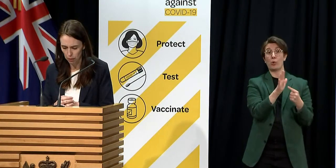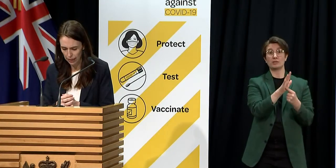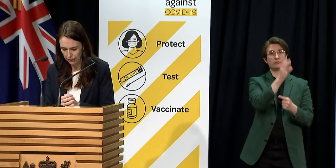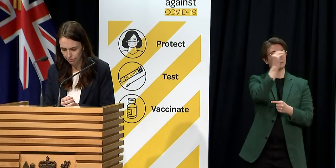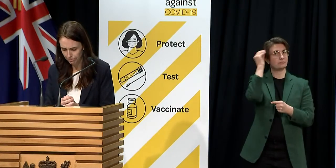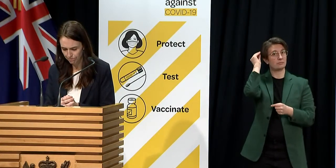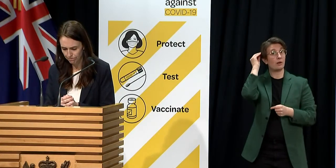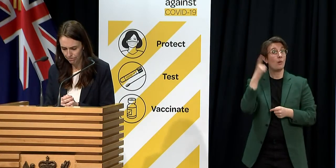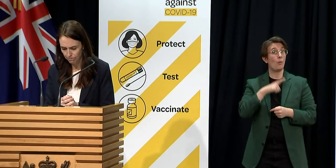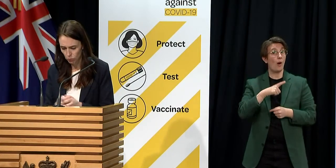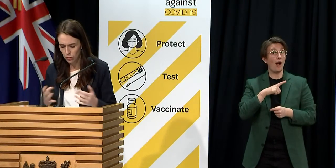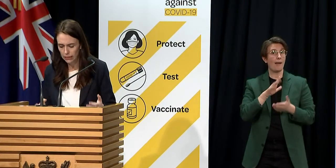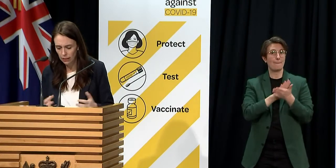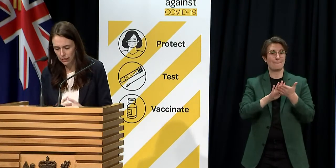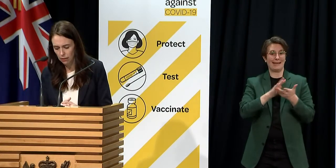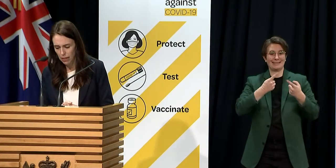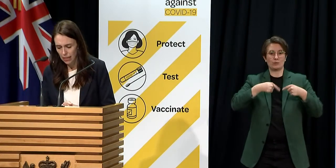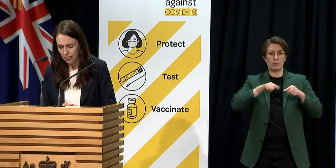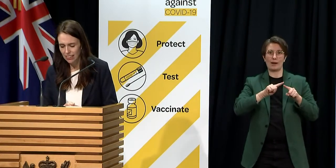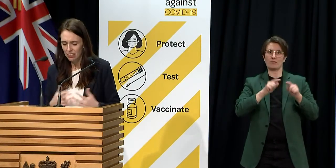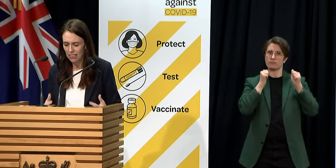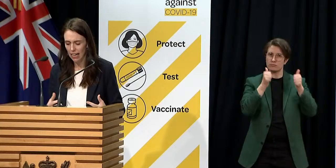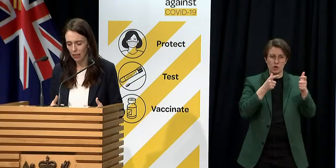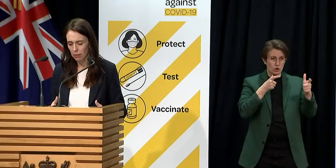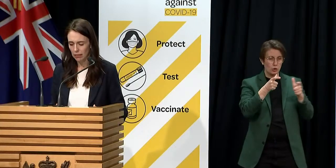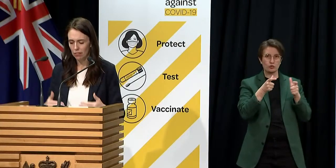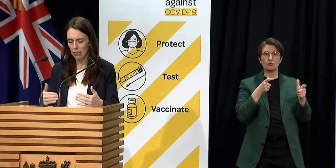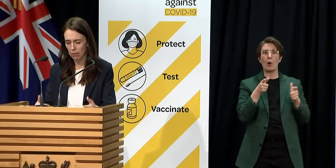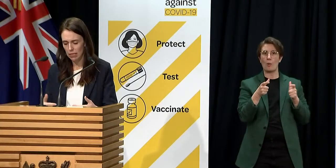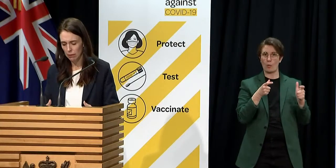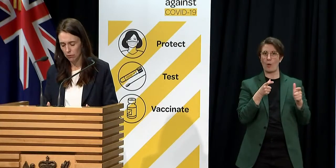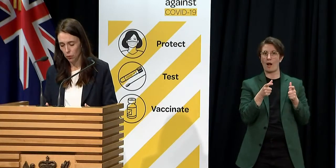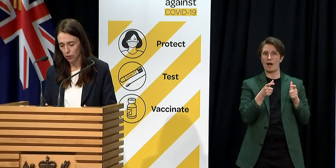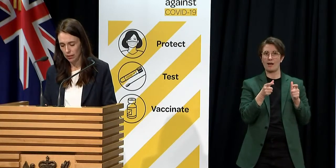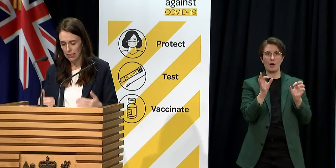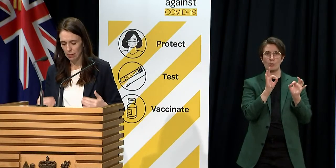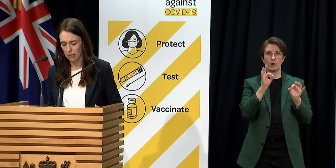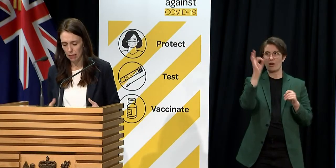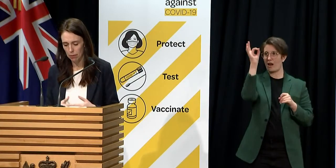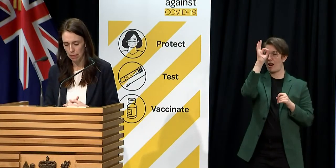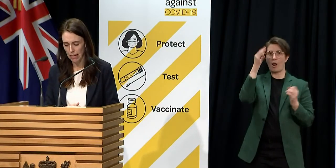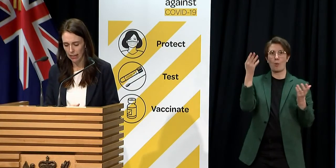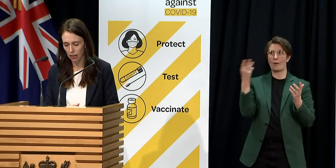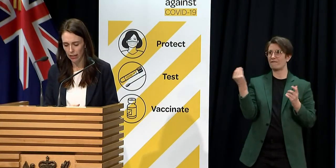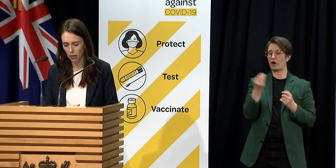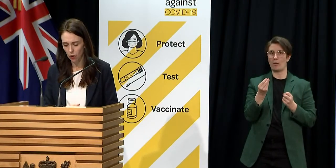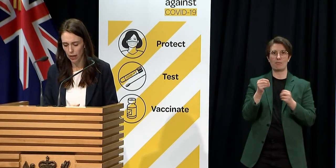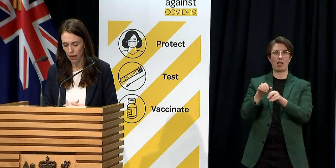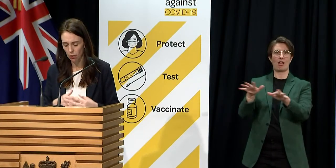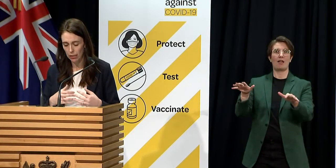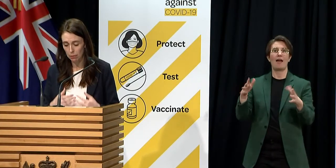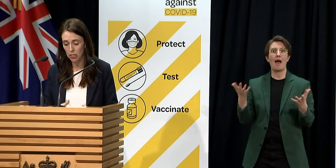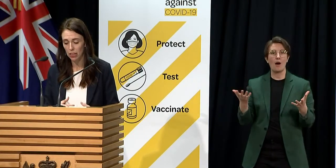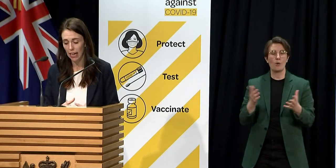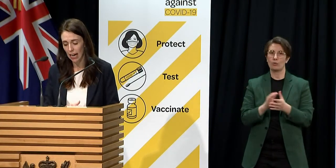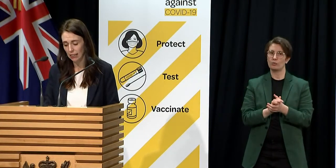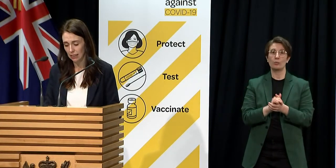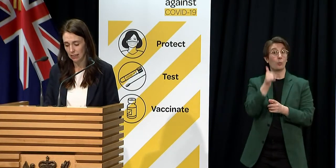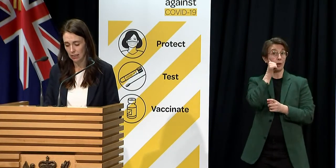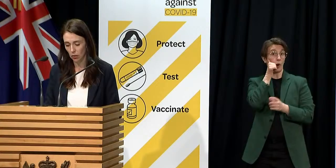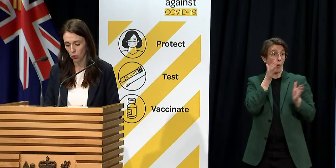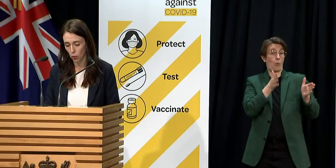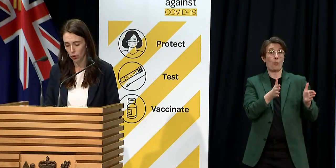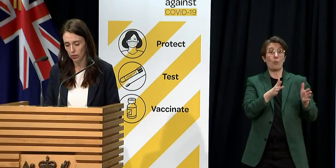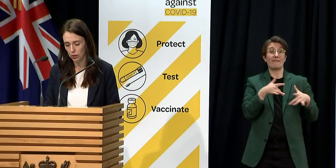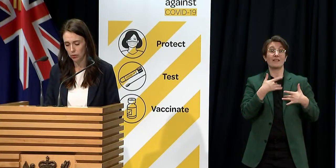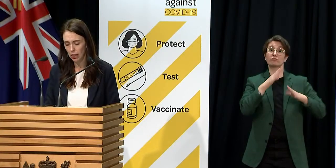this outbreak. With Delta, there is an element of some steps forward and some steps back, and I know how especially hard